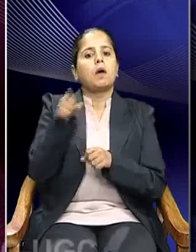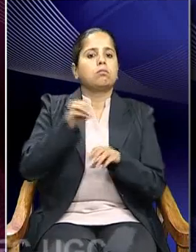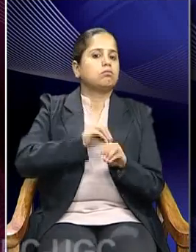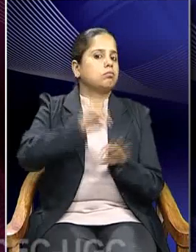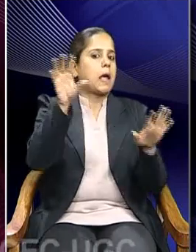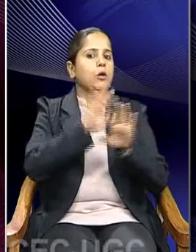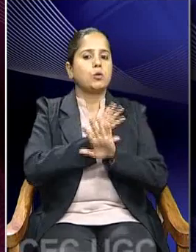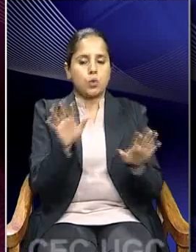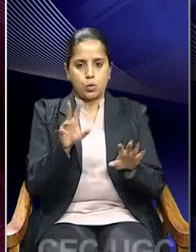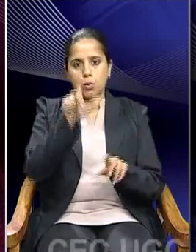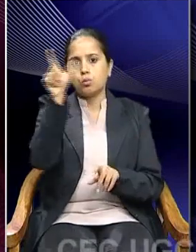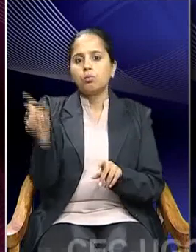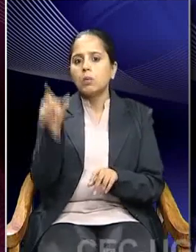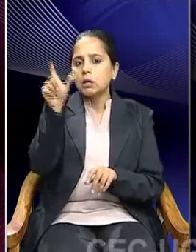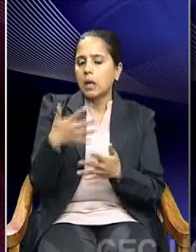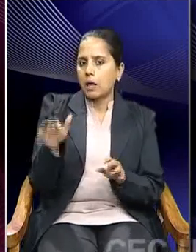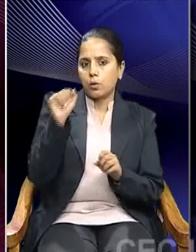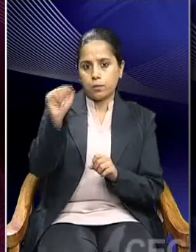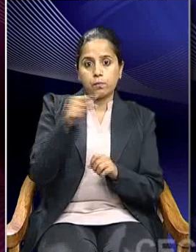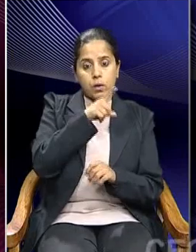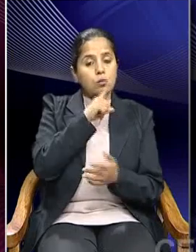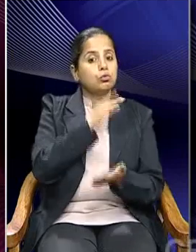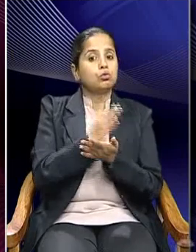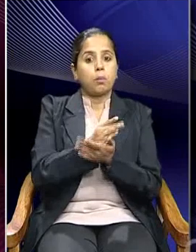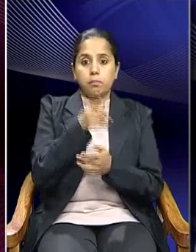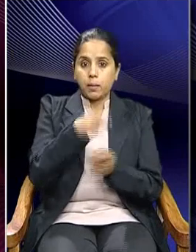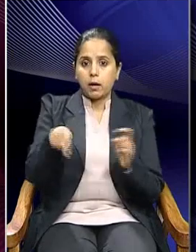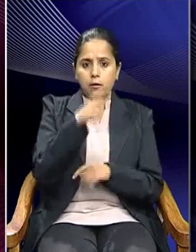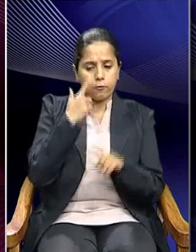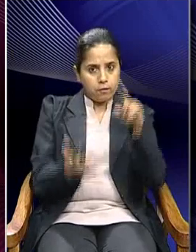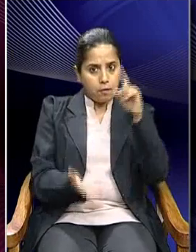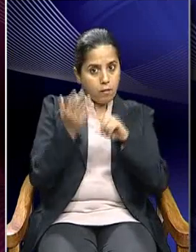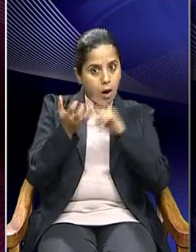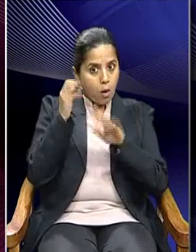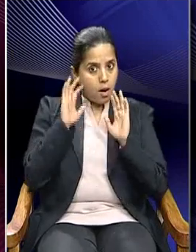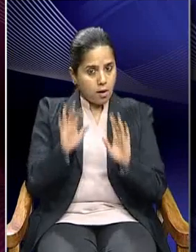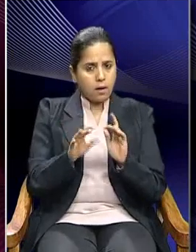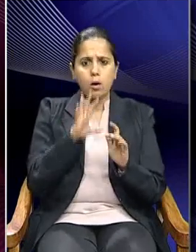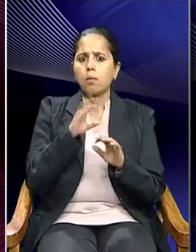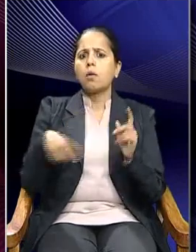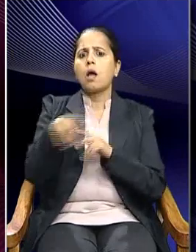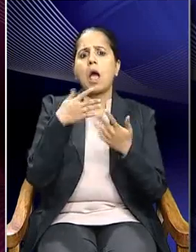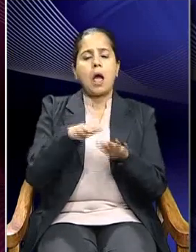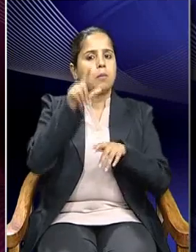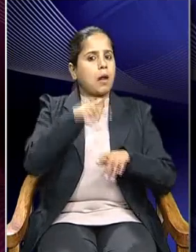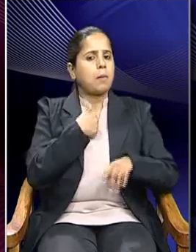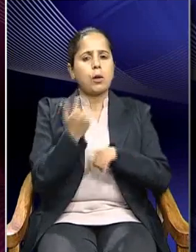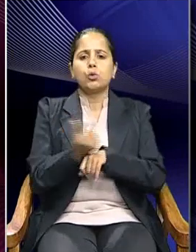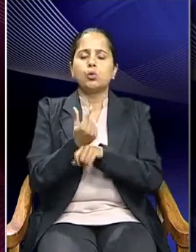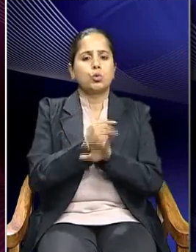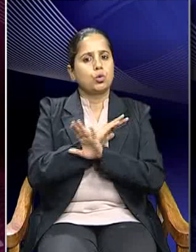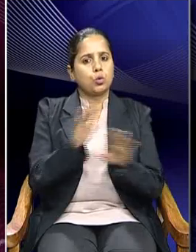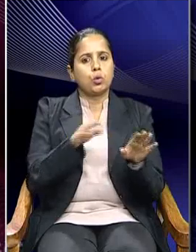their subject. They have to make sure that the findings are not going to be used